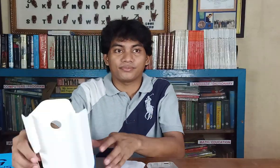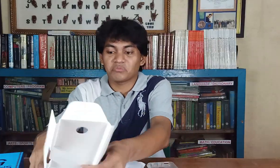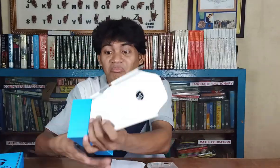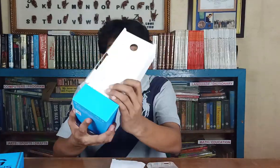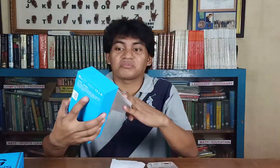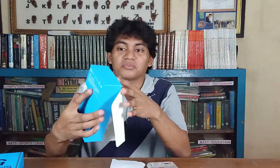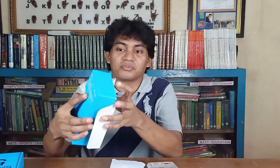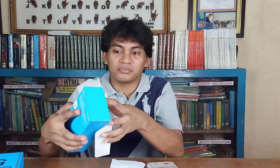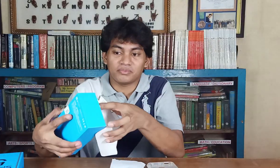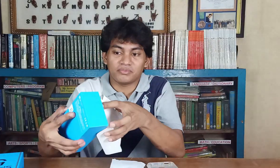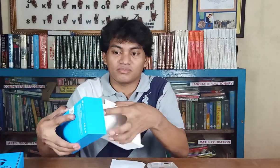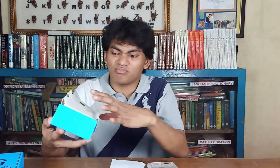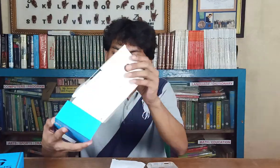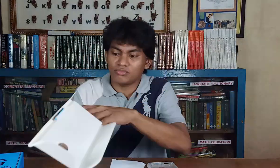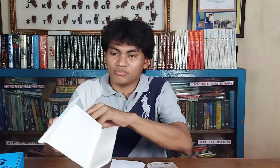it. Nothing more inside.